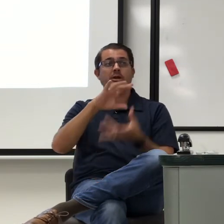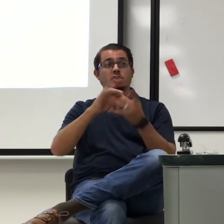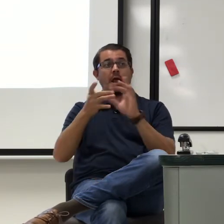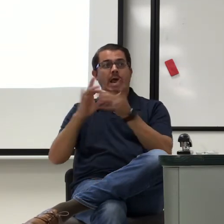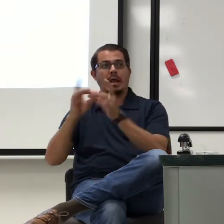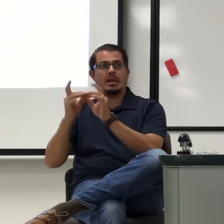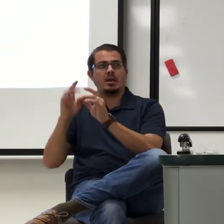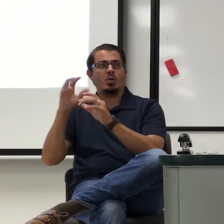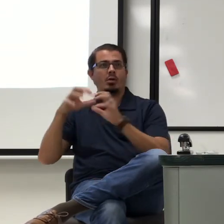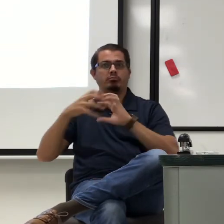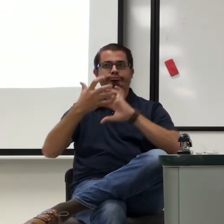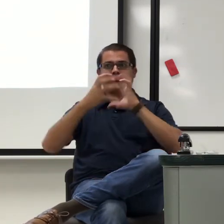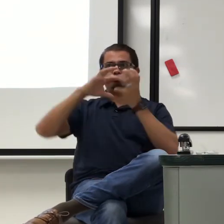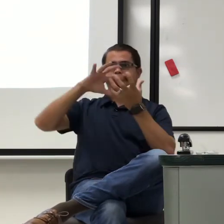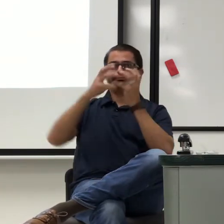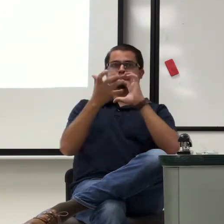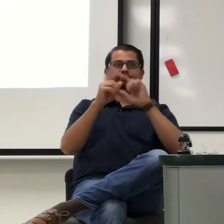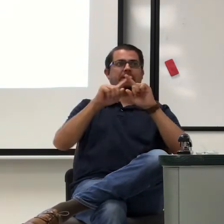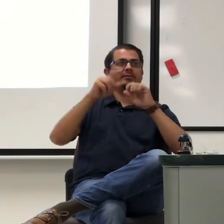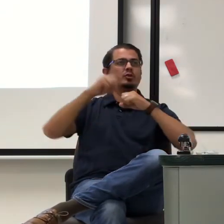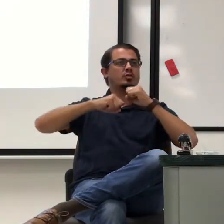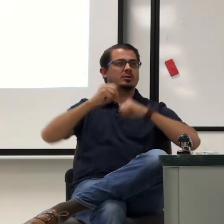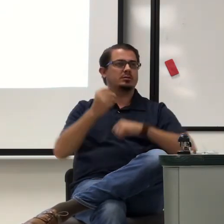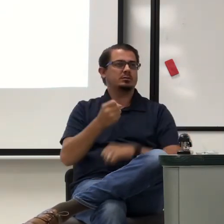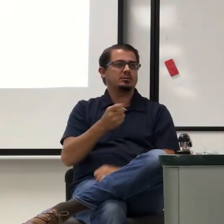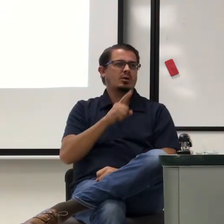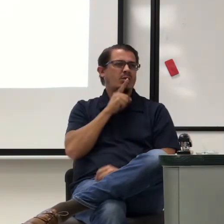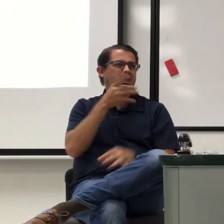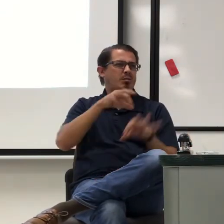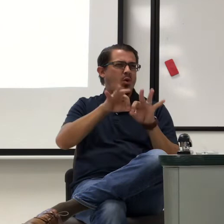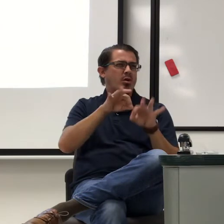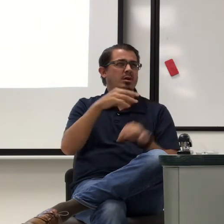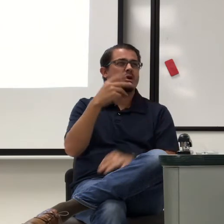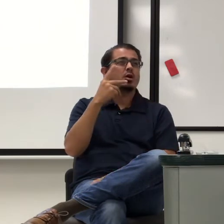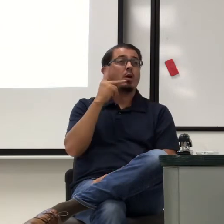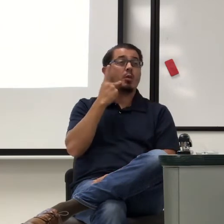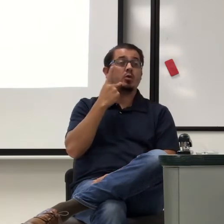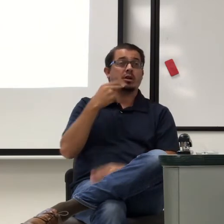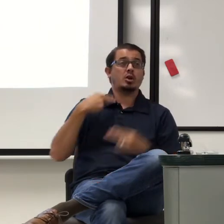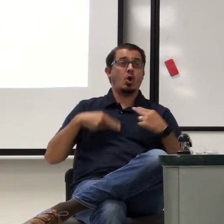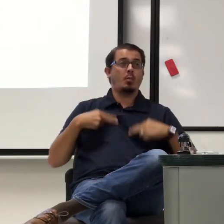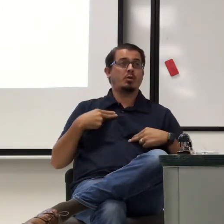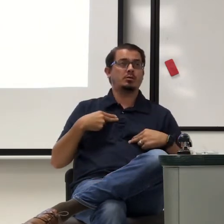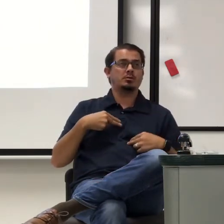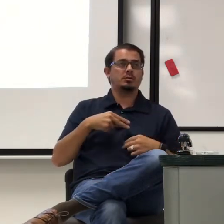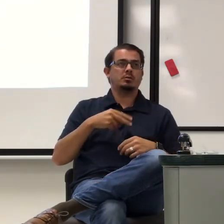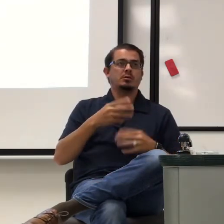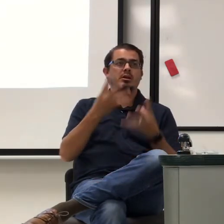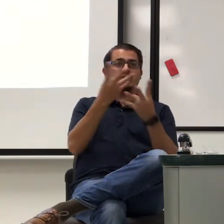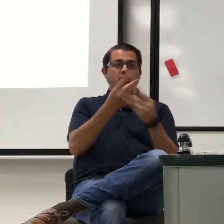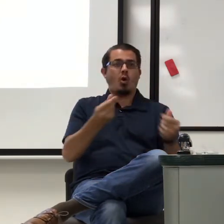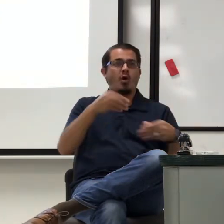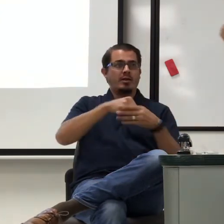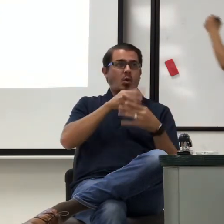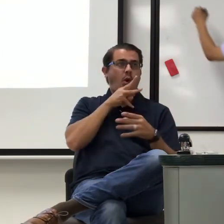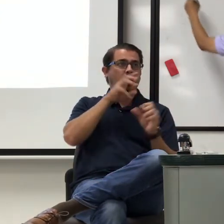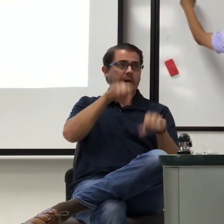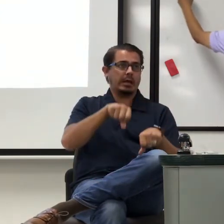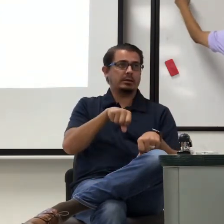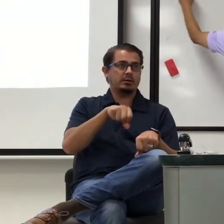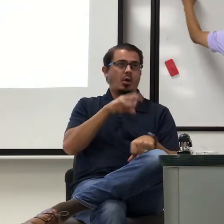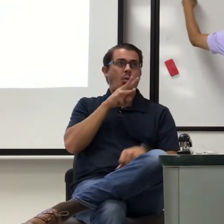form different structures. And I think the thing I would note, protein hormones are water soluble. They're not lipid